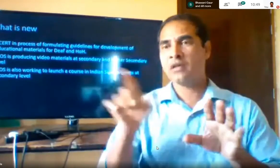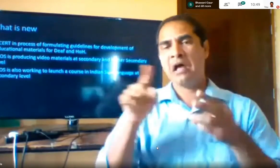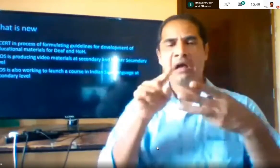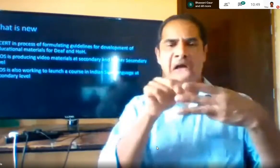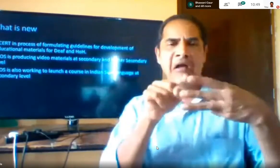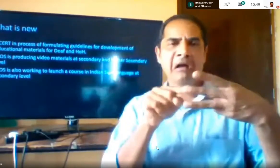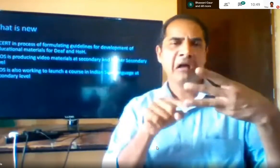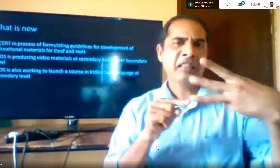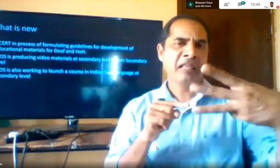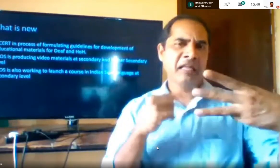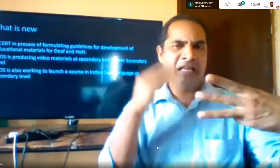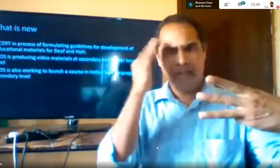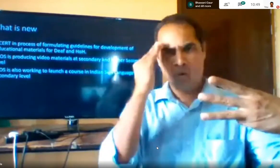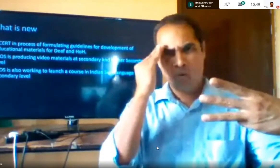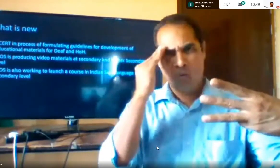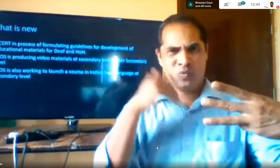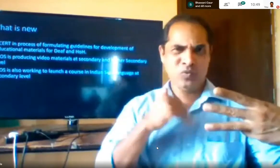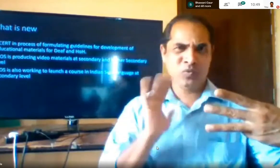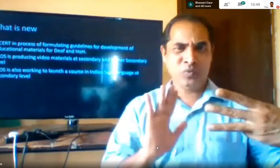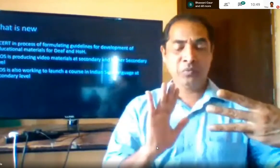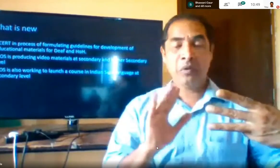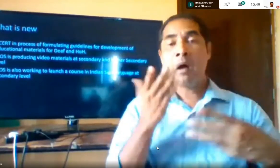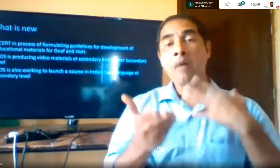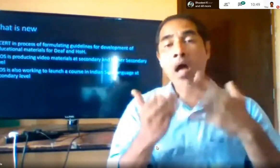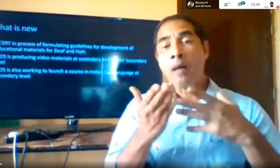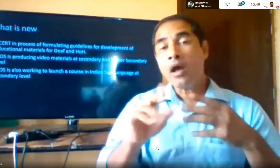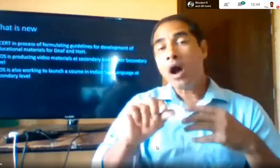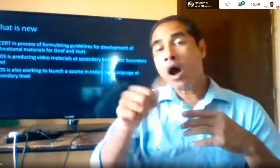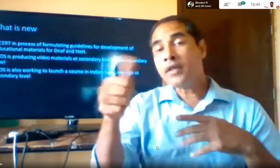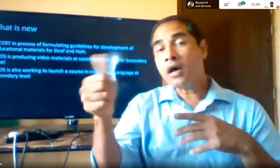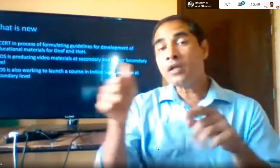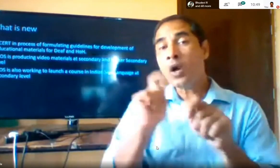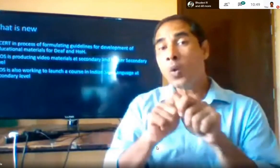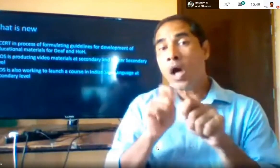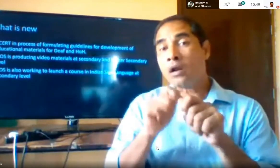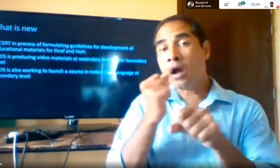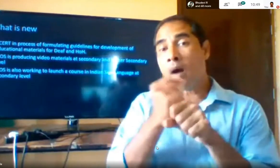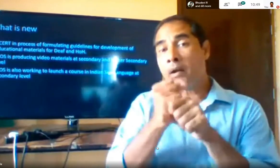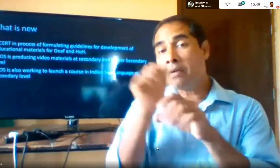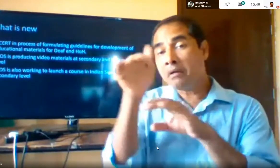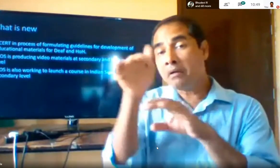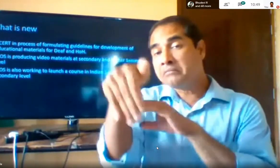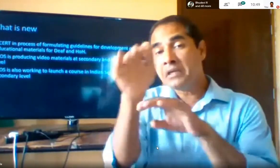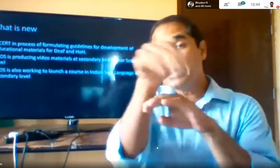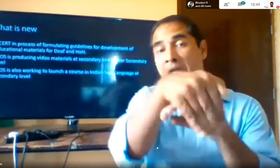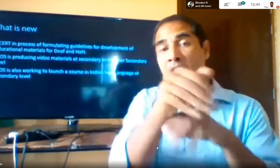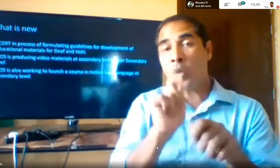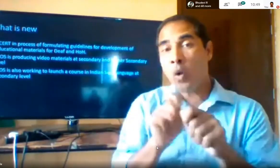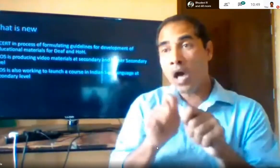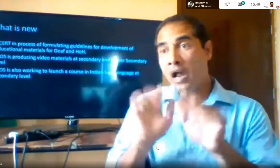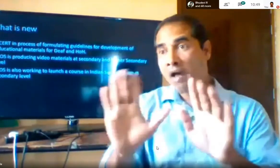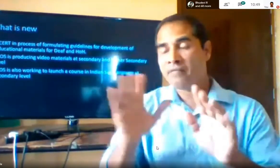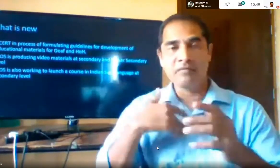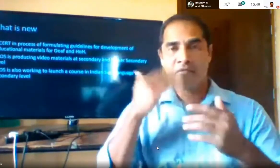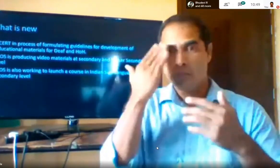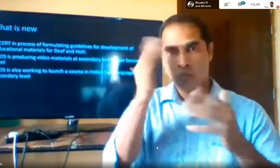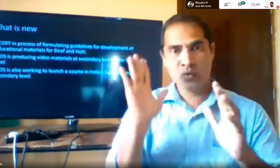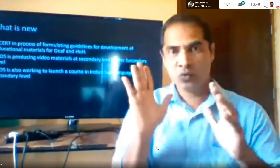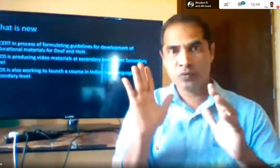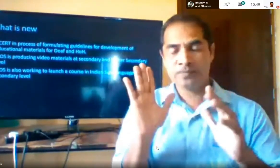the future, maybe this will be, now it is only in English, Hindi or other spoken languages, but making the resource